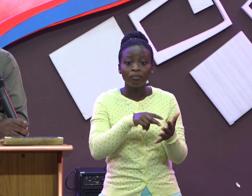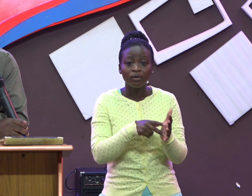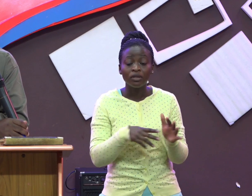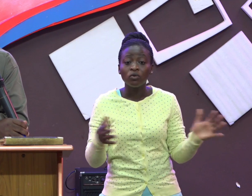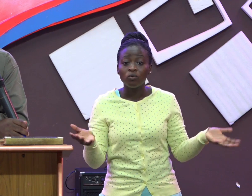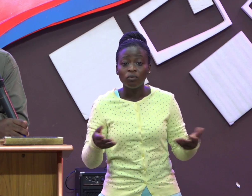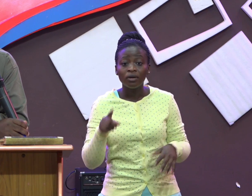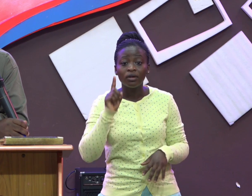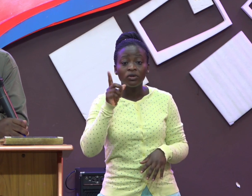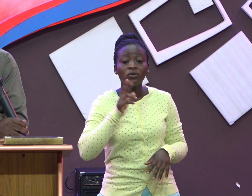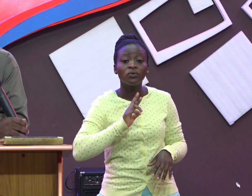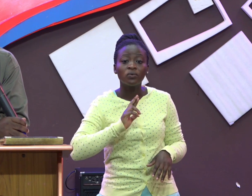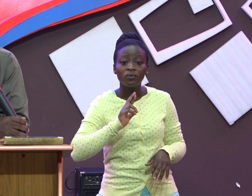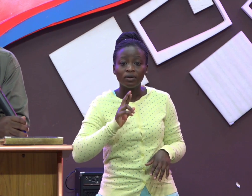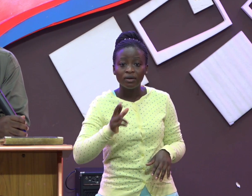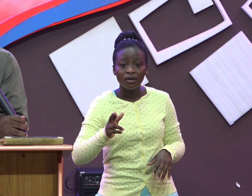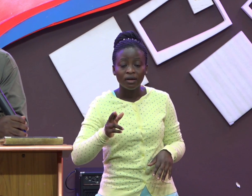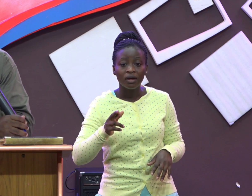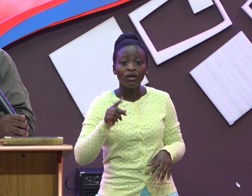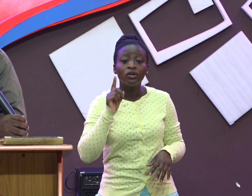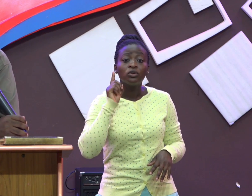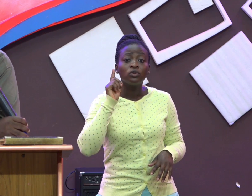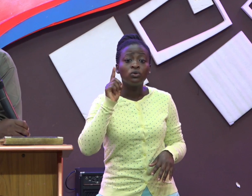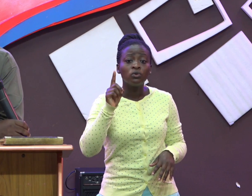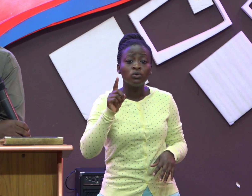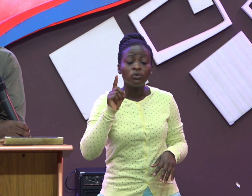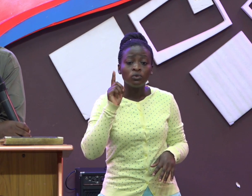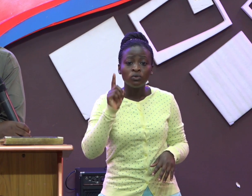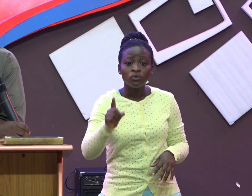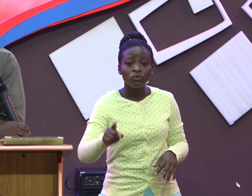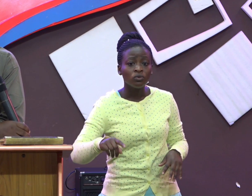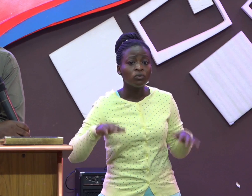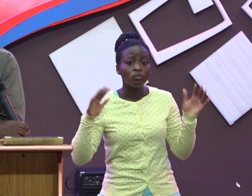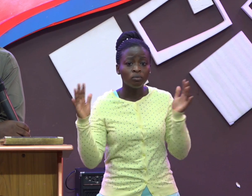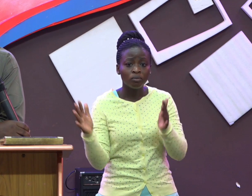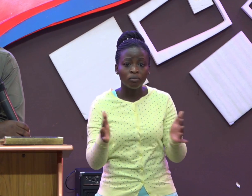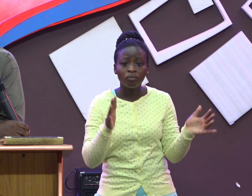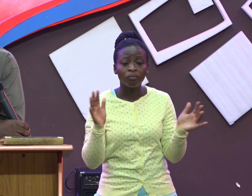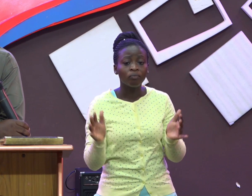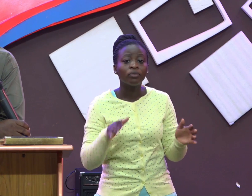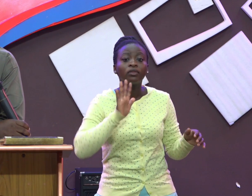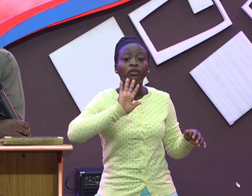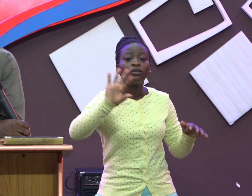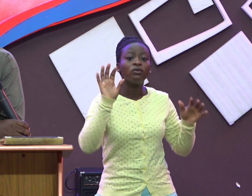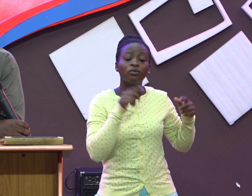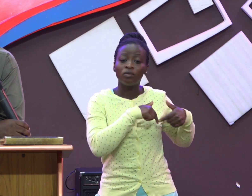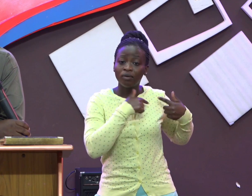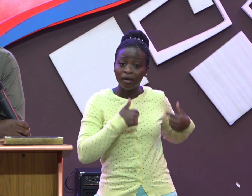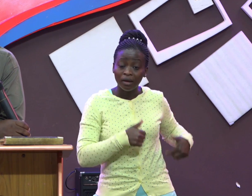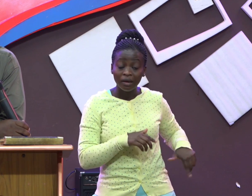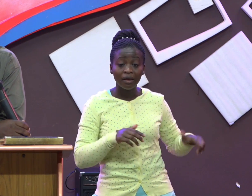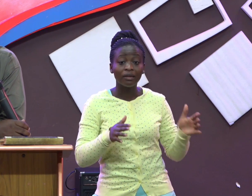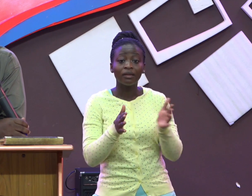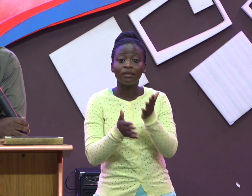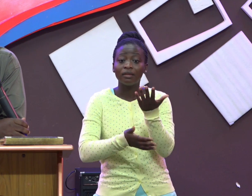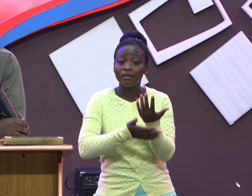temere obulamu obw'omwoyo. You should always prune for the spiritual life. Mukabale ettaka ly'emitima gyammwe. And you till it so that you